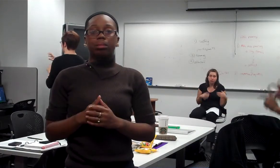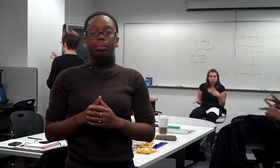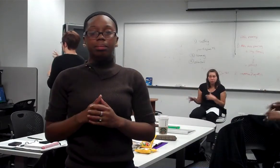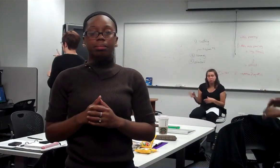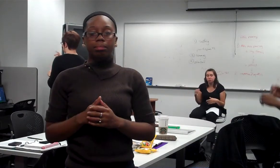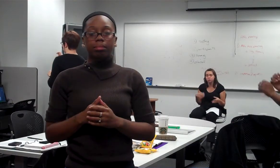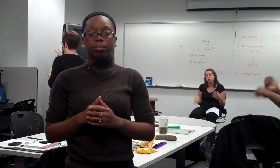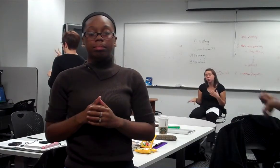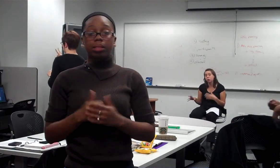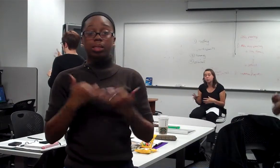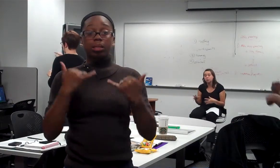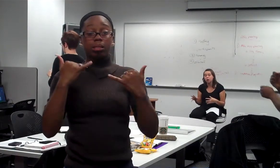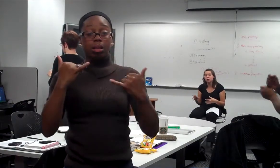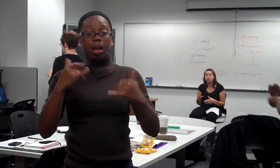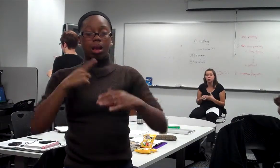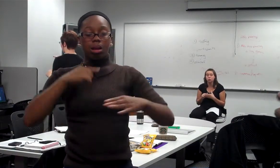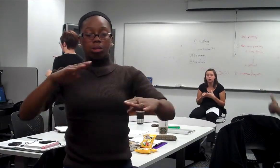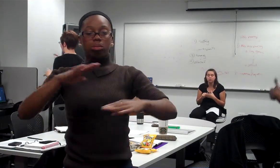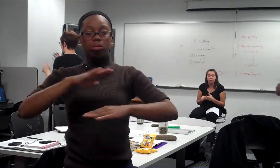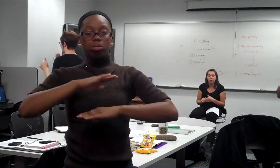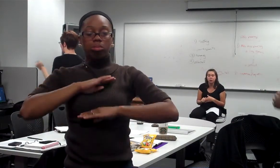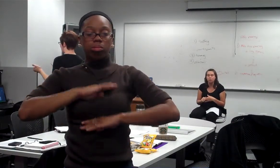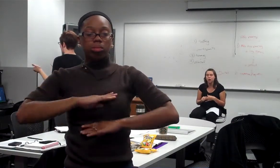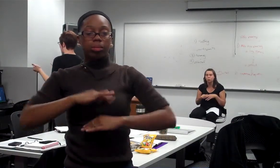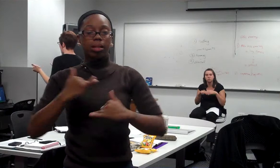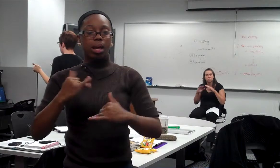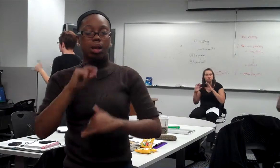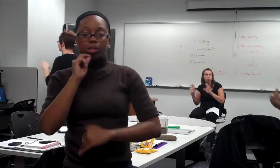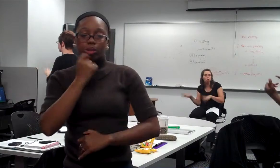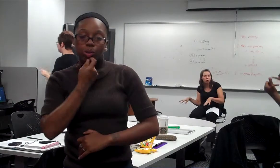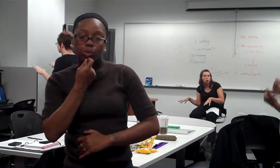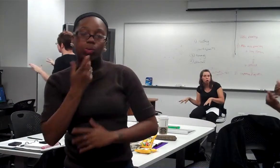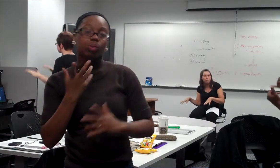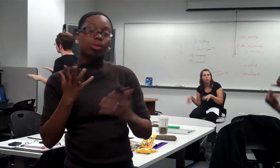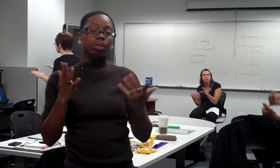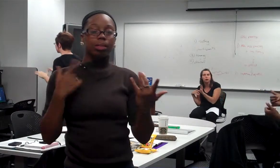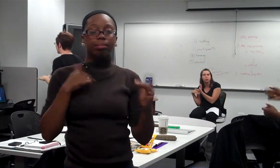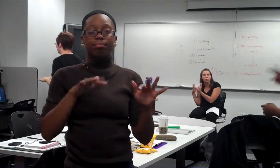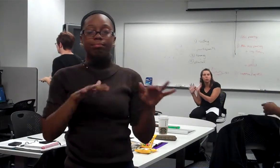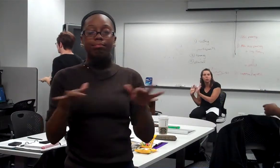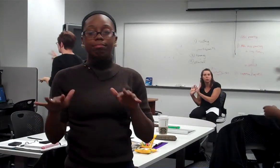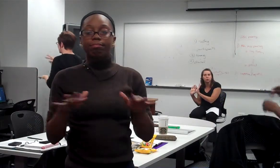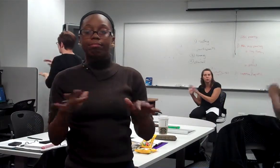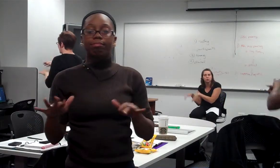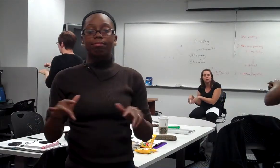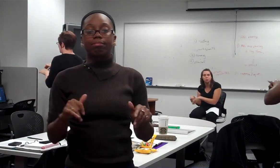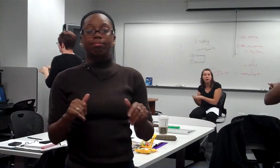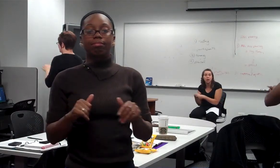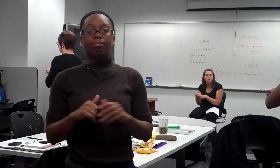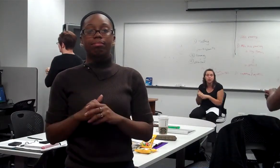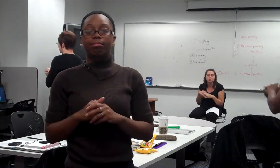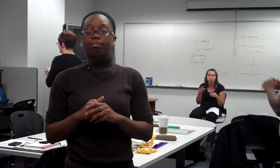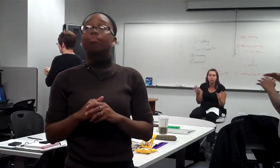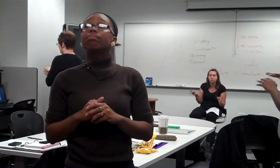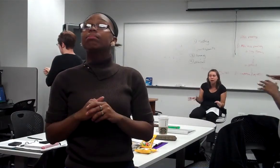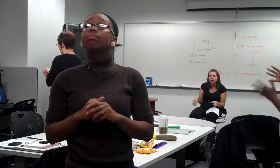Kevin actually starts to enjoy himself. I'm really excited about that. We see a turtle on the side of the bank, and he gets really